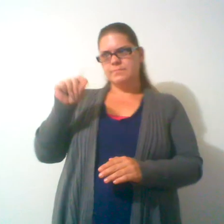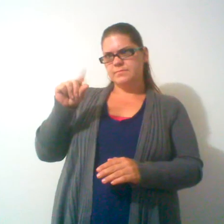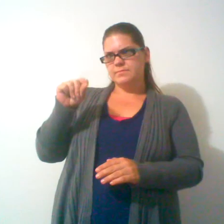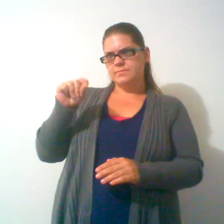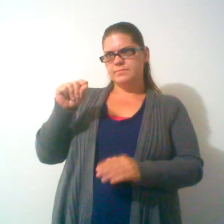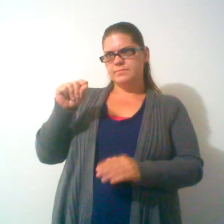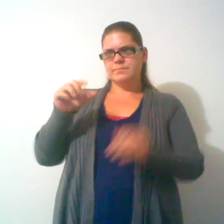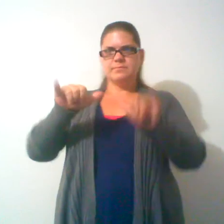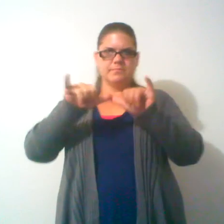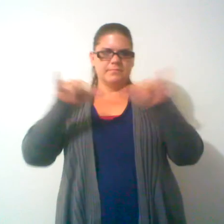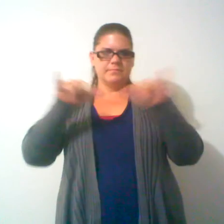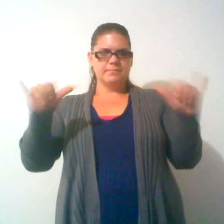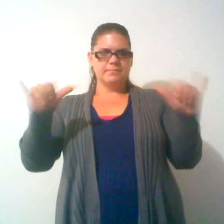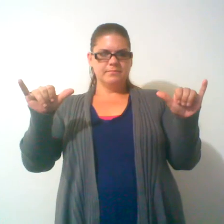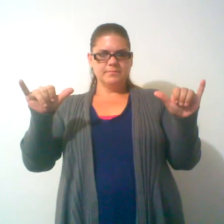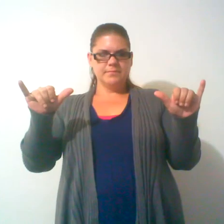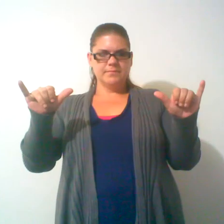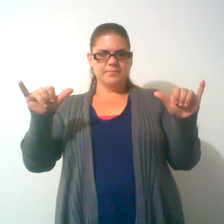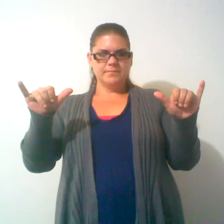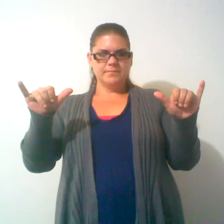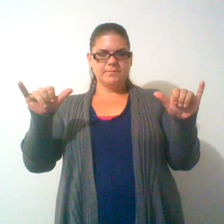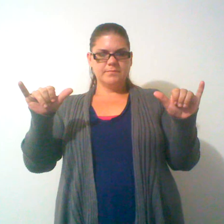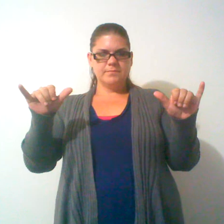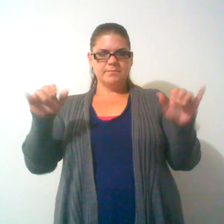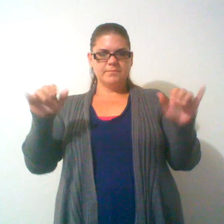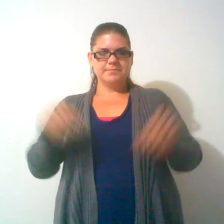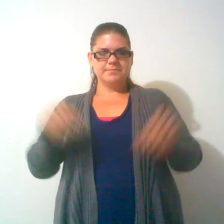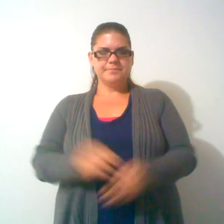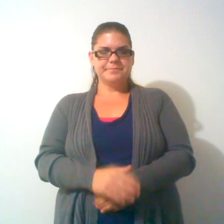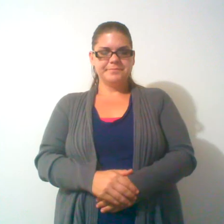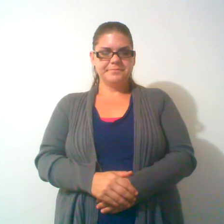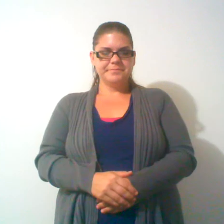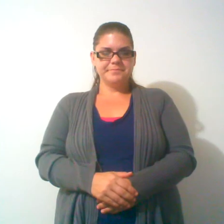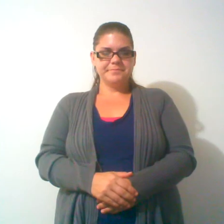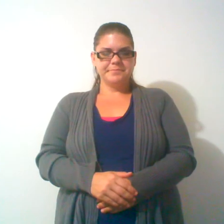I suggested we stay with the car.